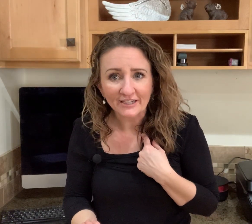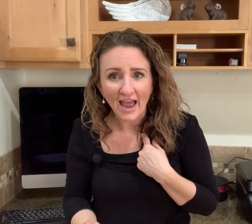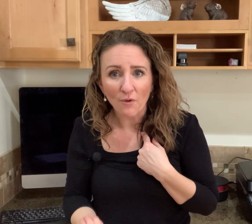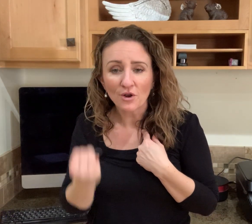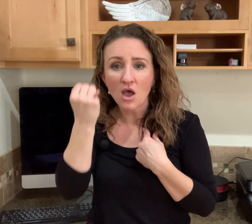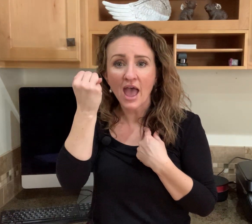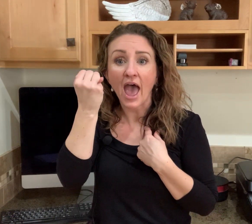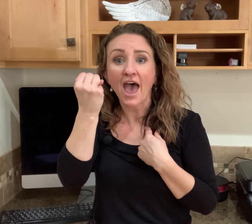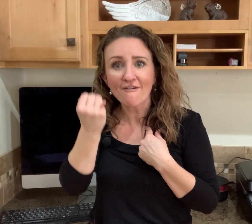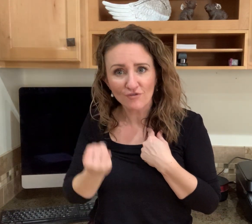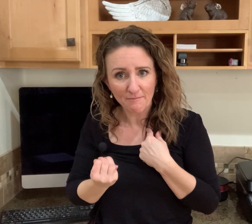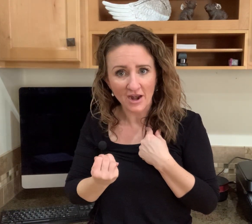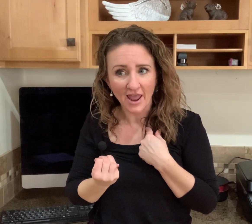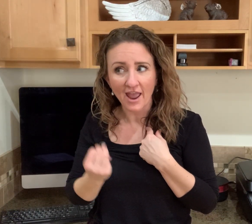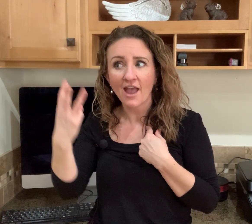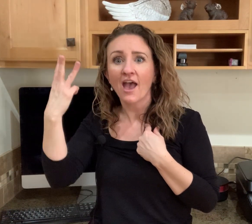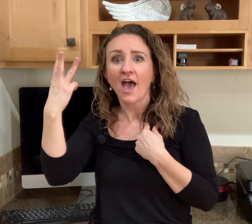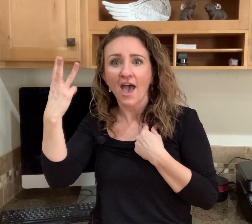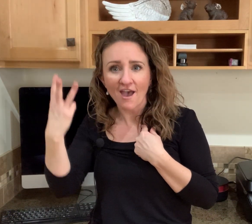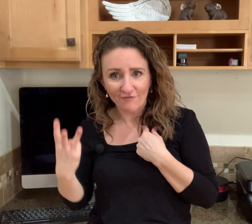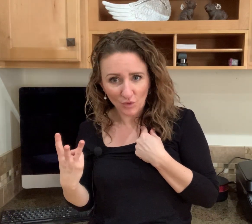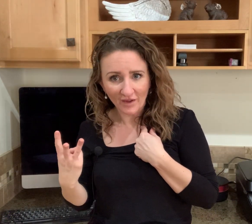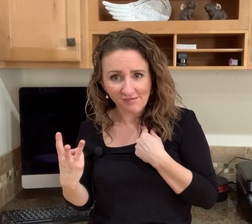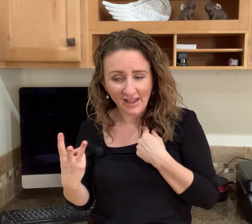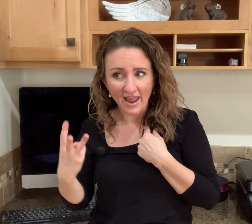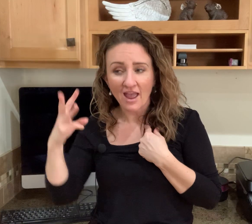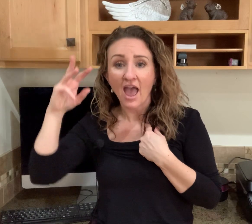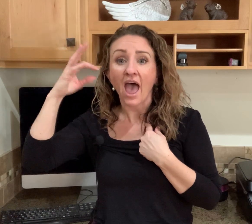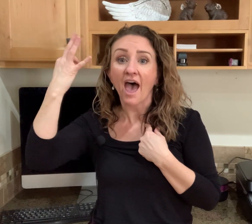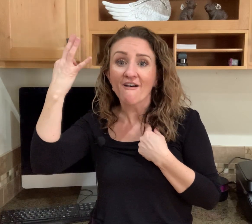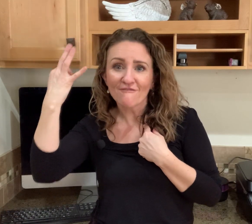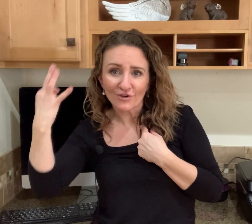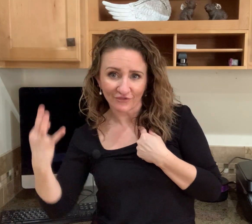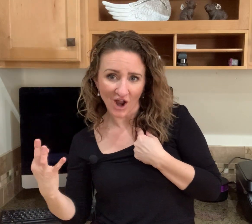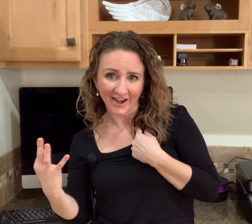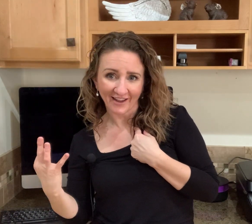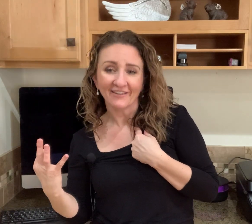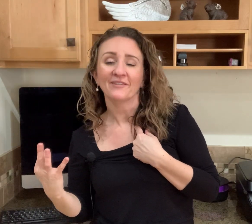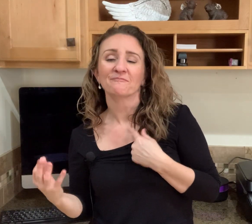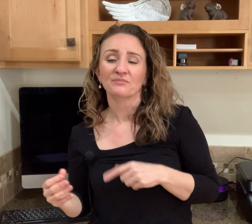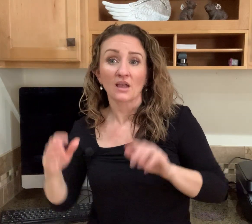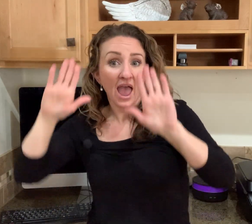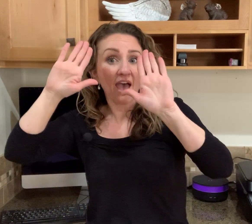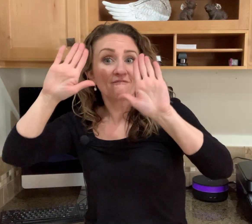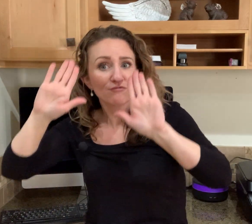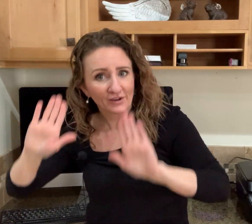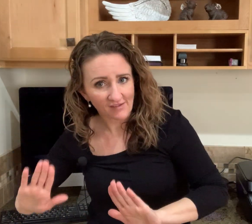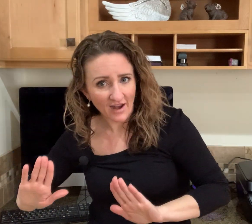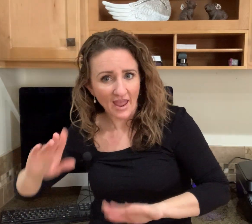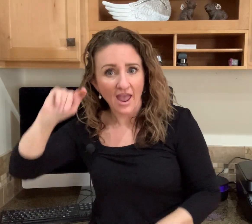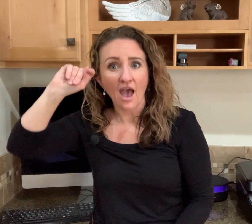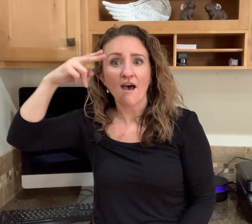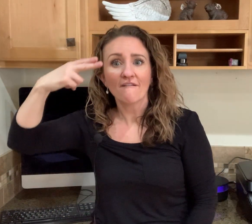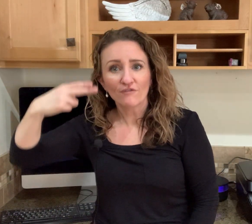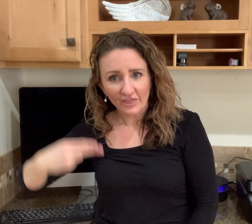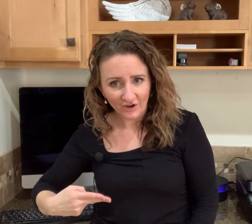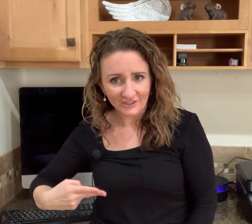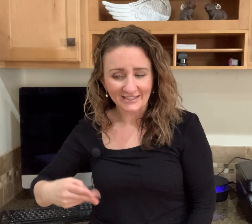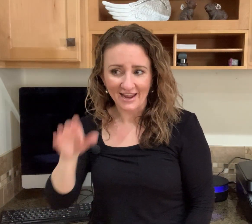down. Every Monday, every Wednesday, every Friday, every Sunday, every Thursday. So